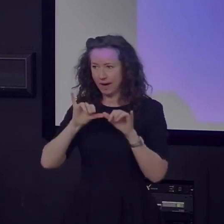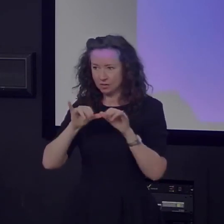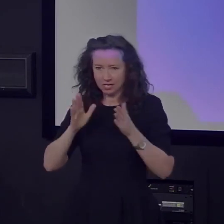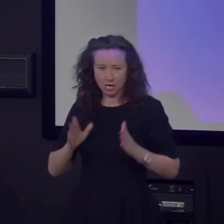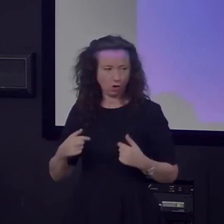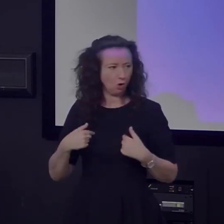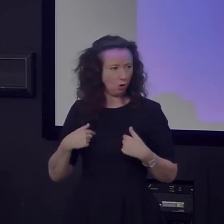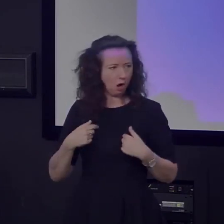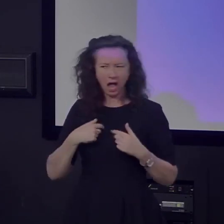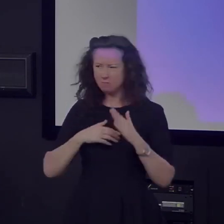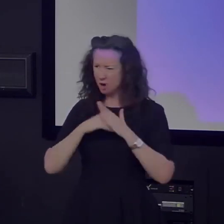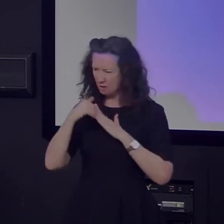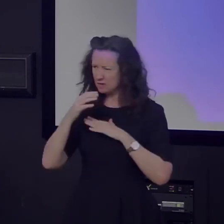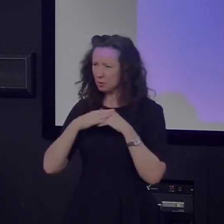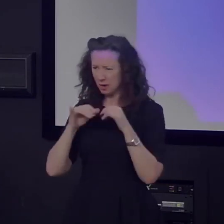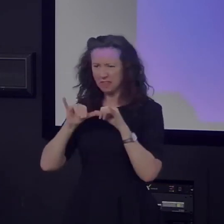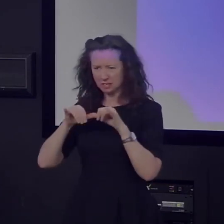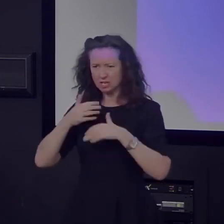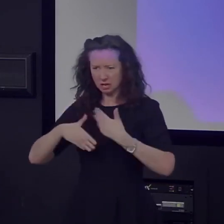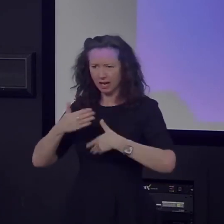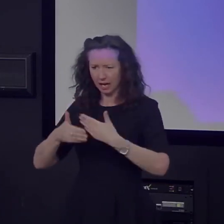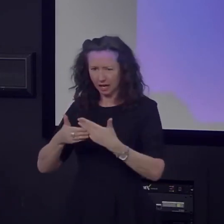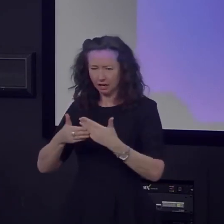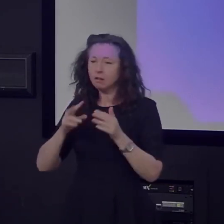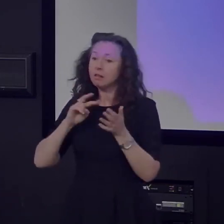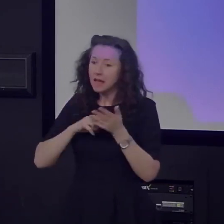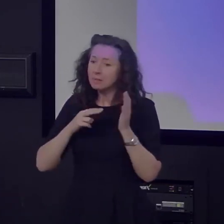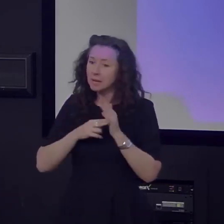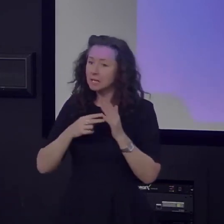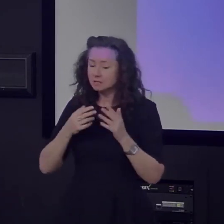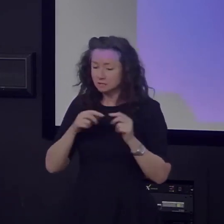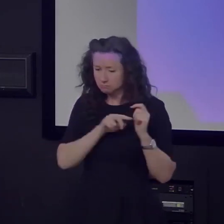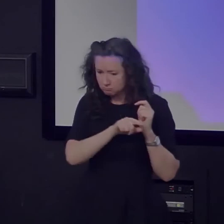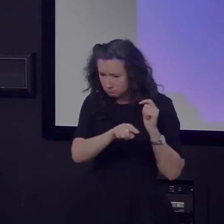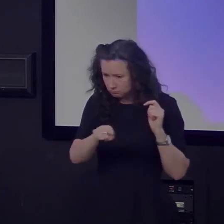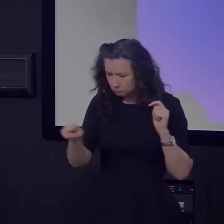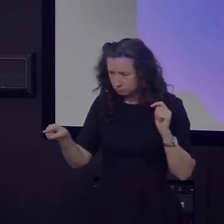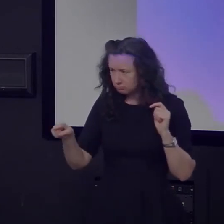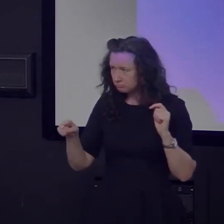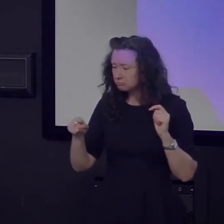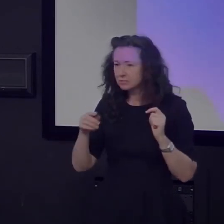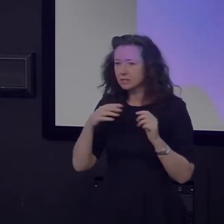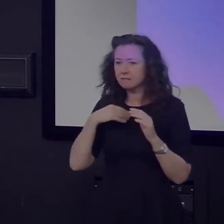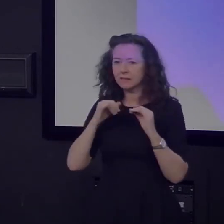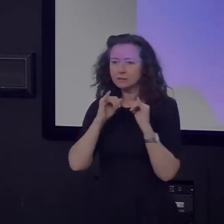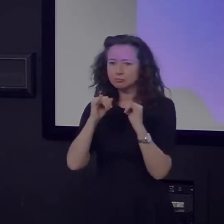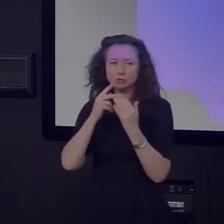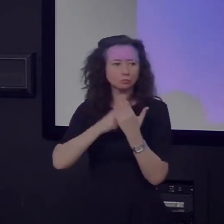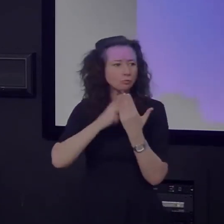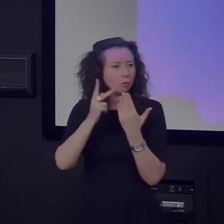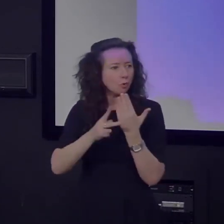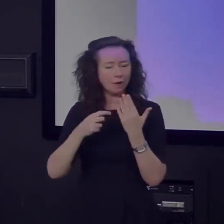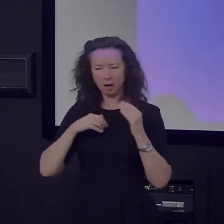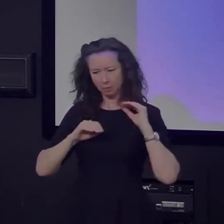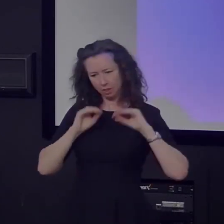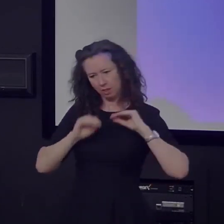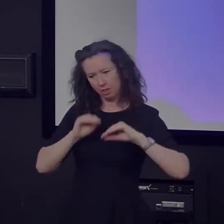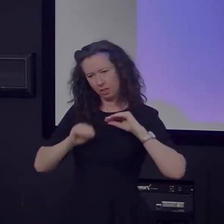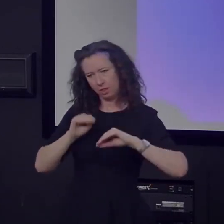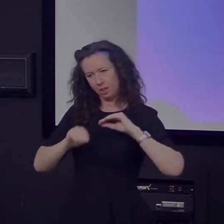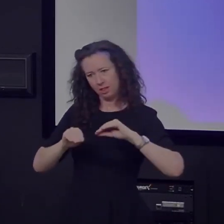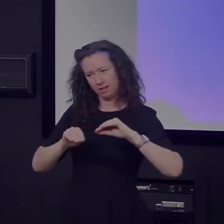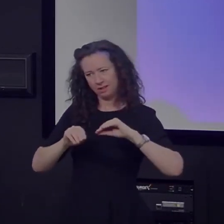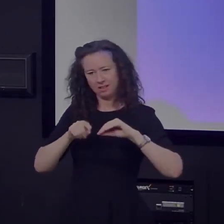doing engineering. What's that mean? It means there's a lot of things you're going to build into an instructional program that really are not based